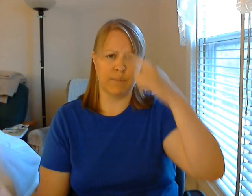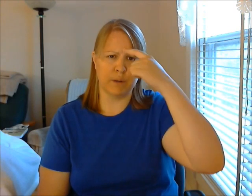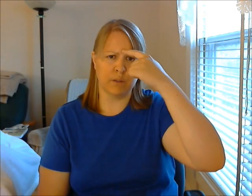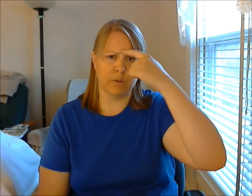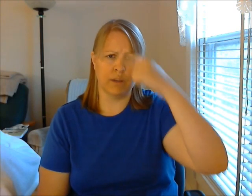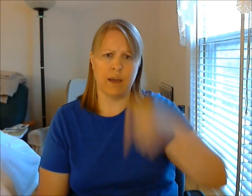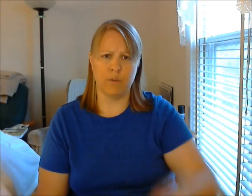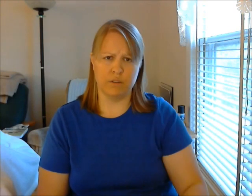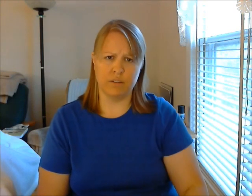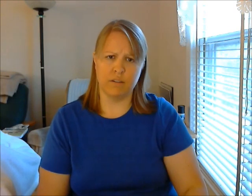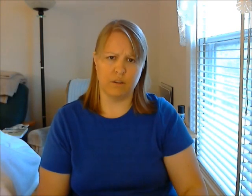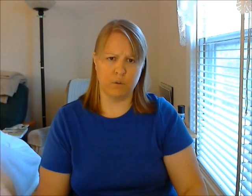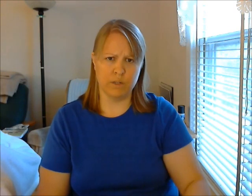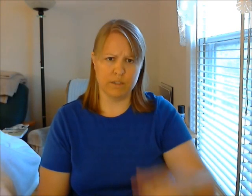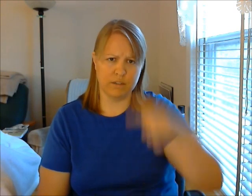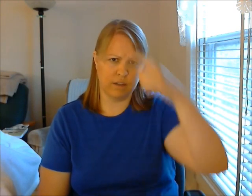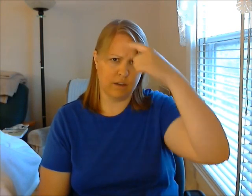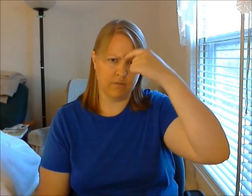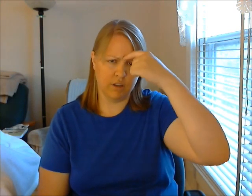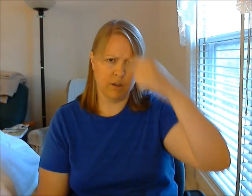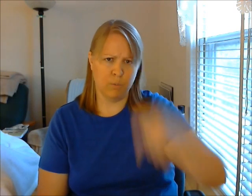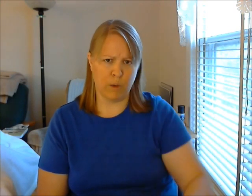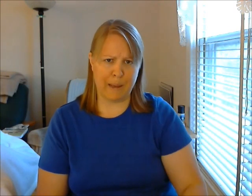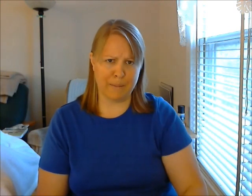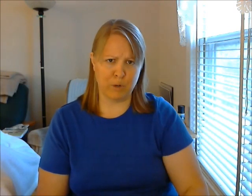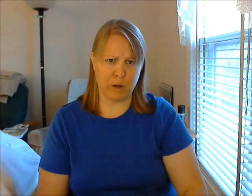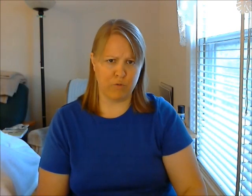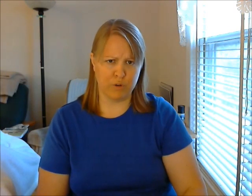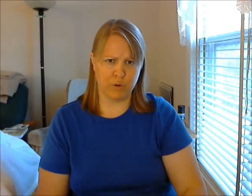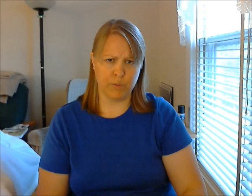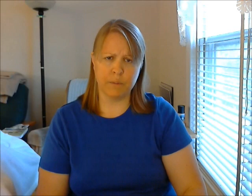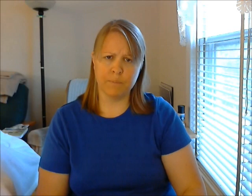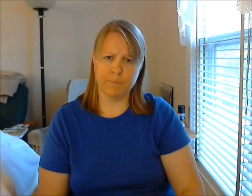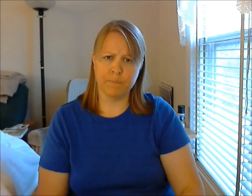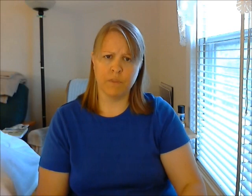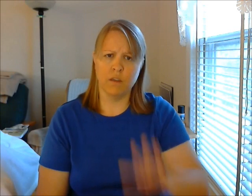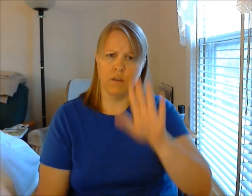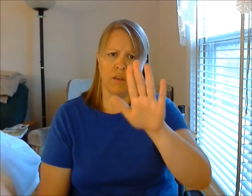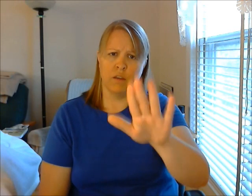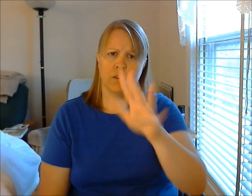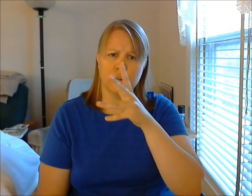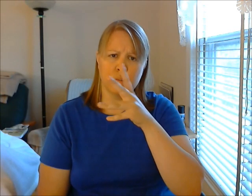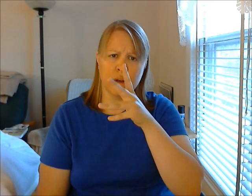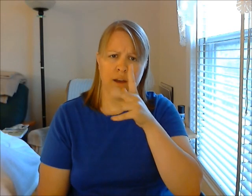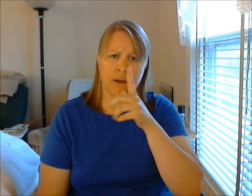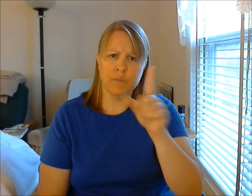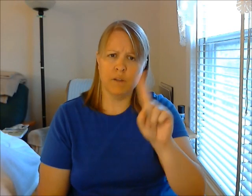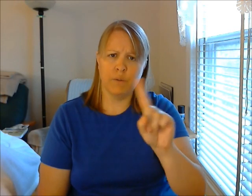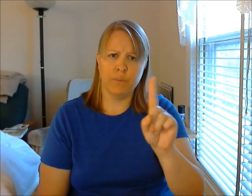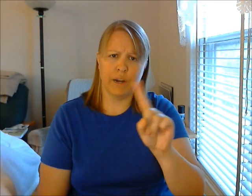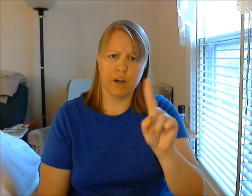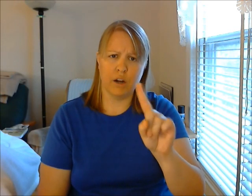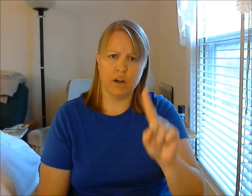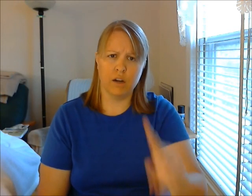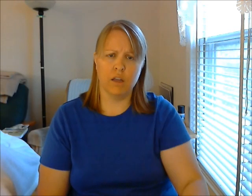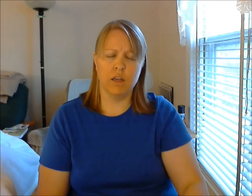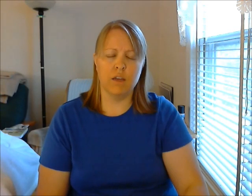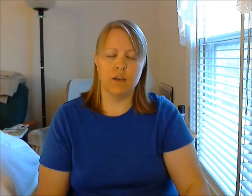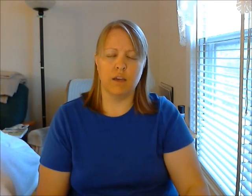eyebrows go down. This is an inquisitive eyebrow furrowing. Your mom, where? And